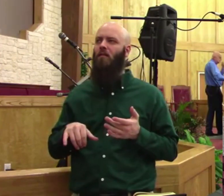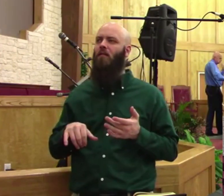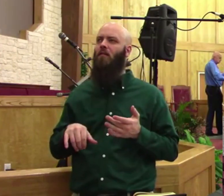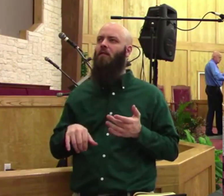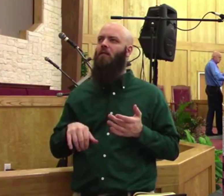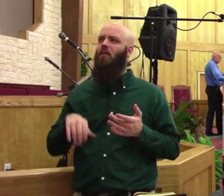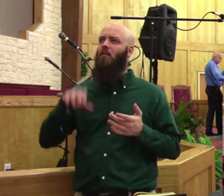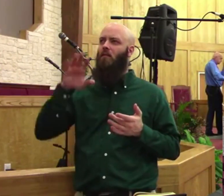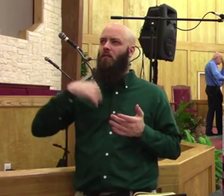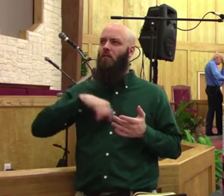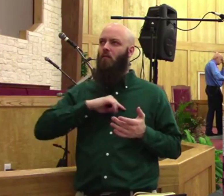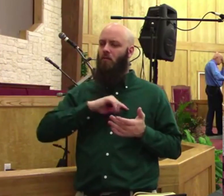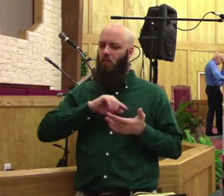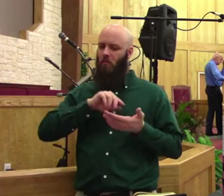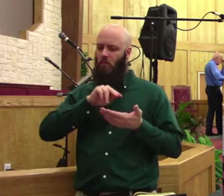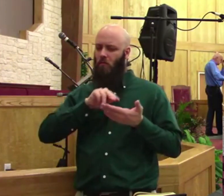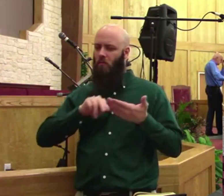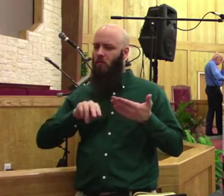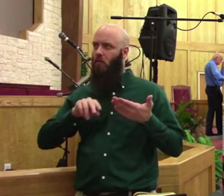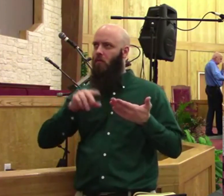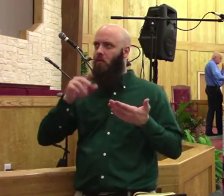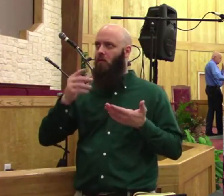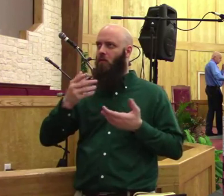as Christians.